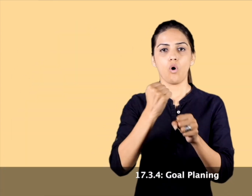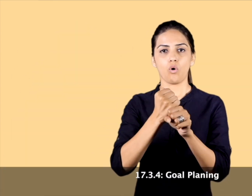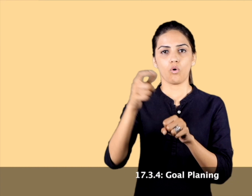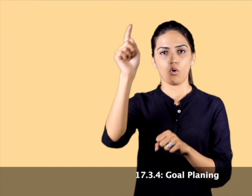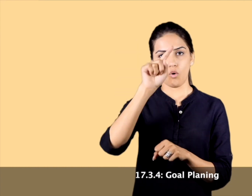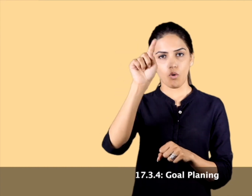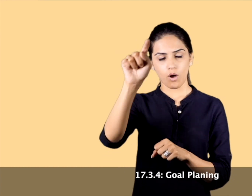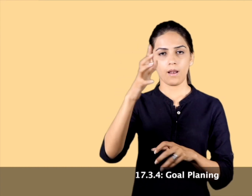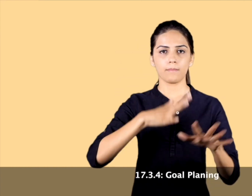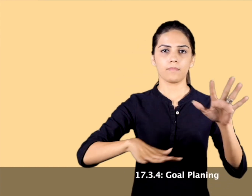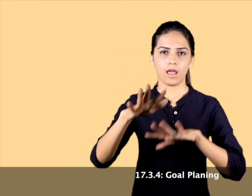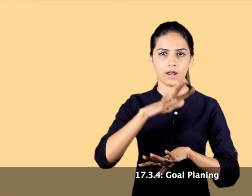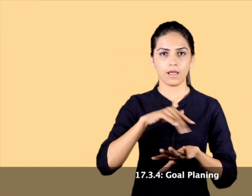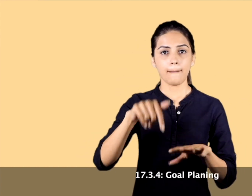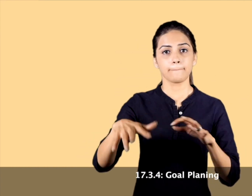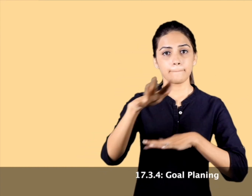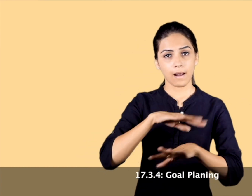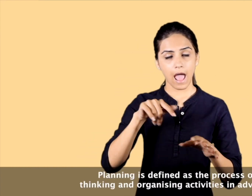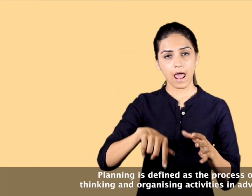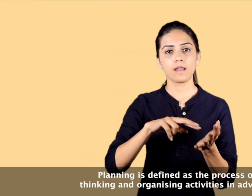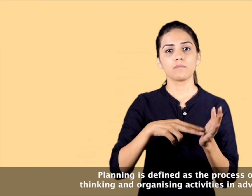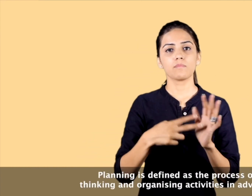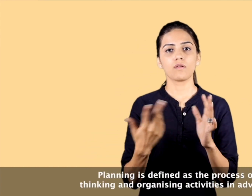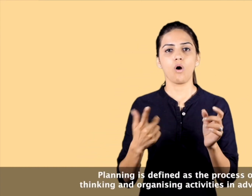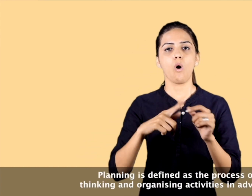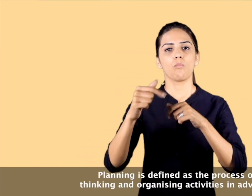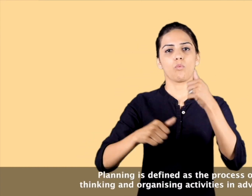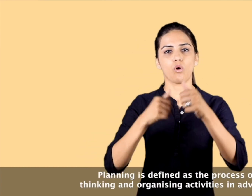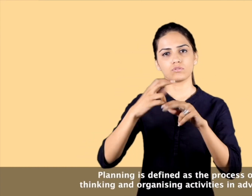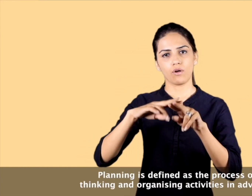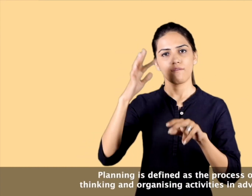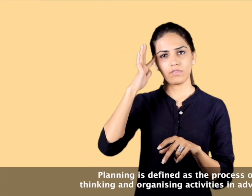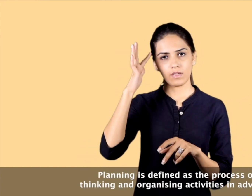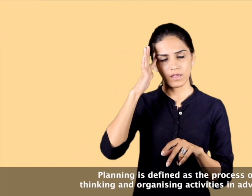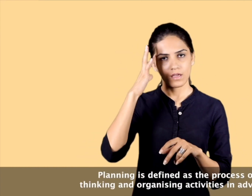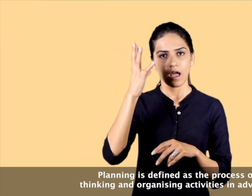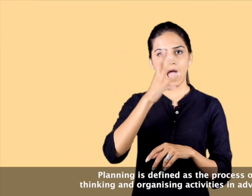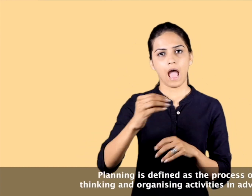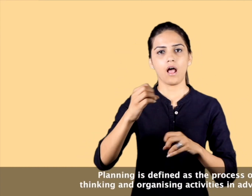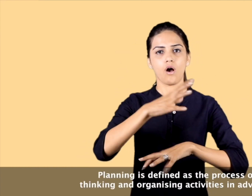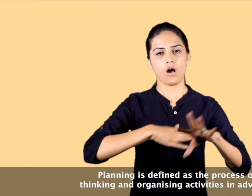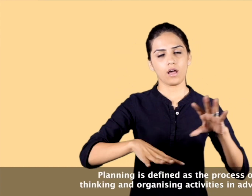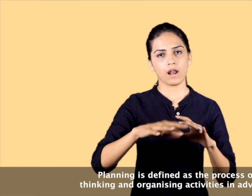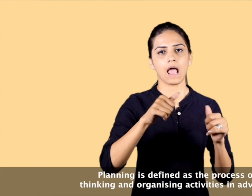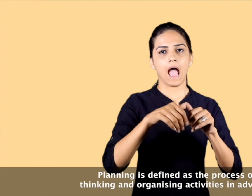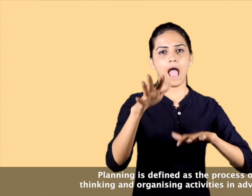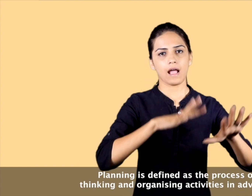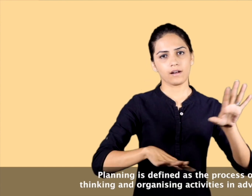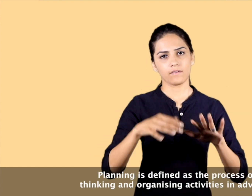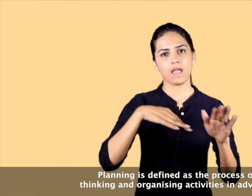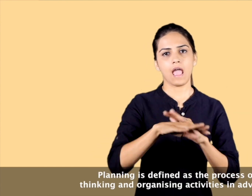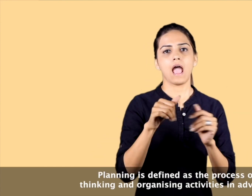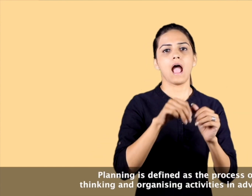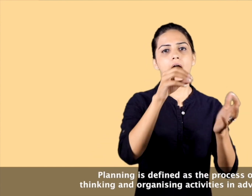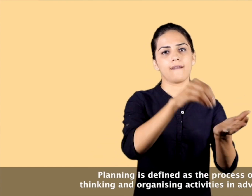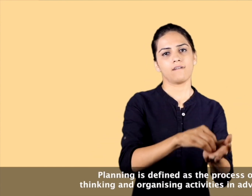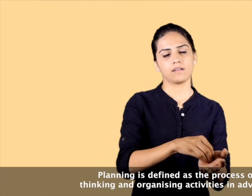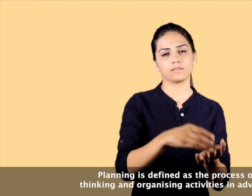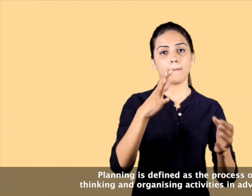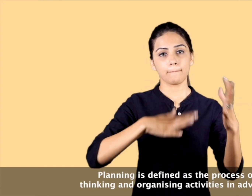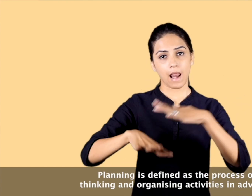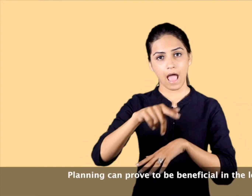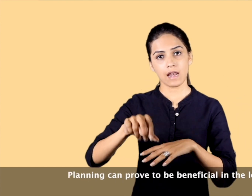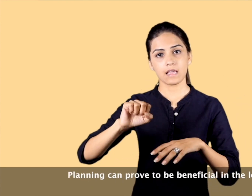17.3.4 Goal planning. Planning is defined as a process of thinking and organizing activities in